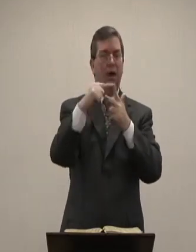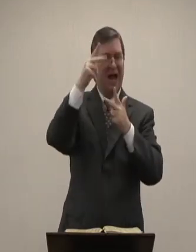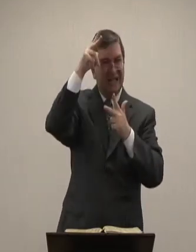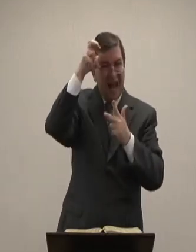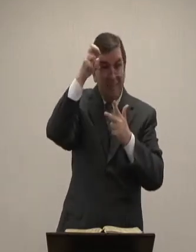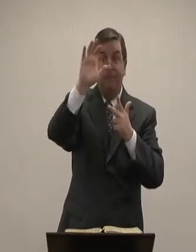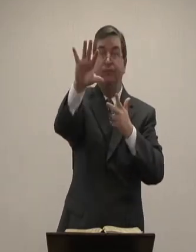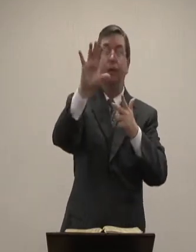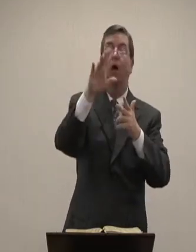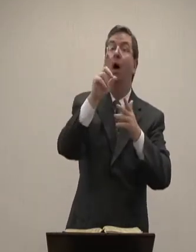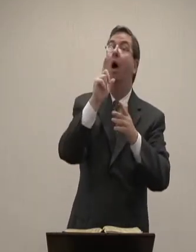That's your enemy.